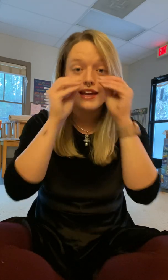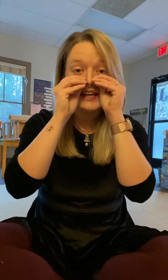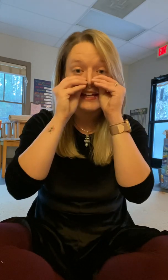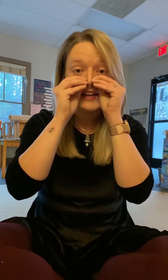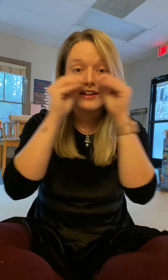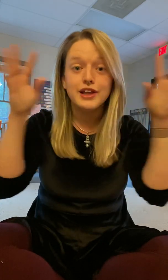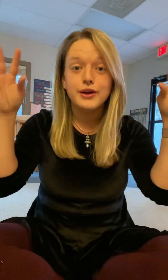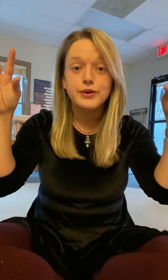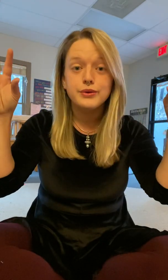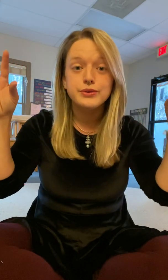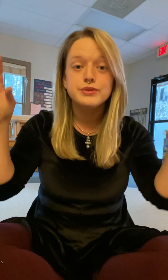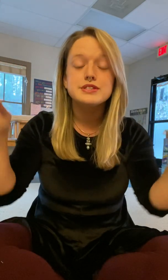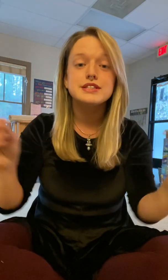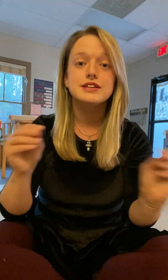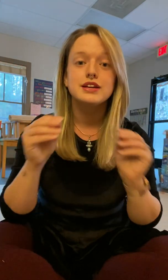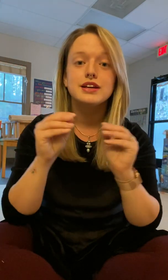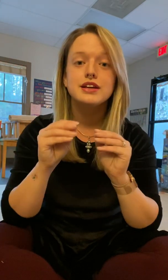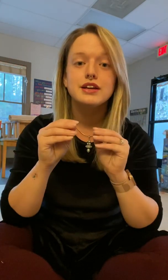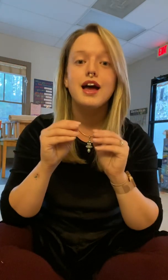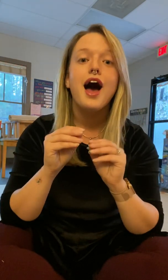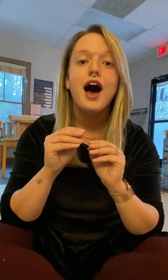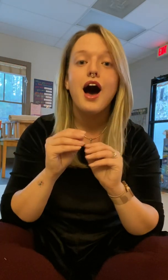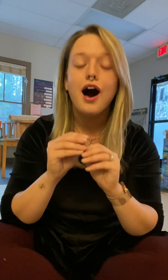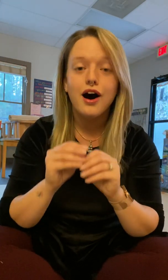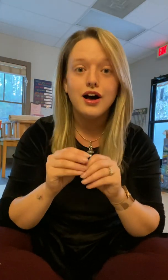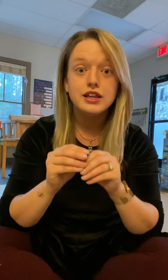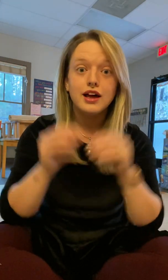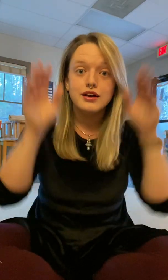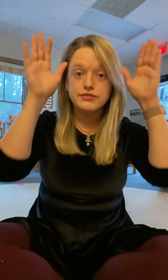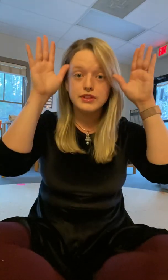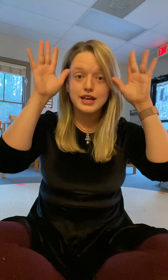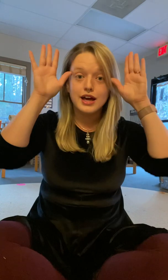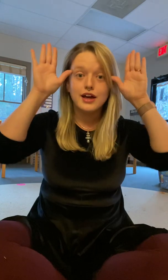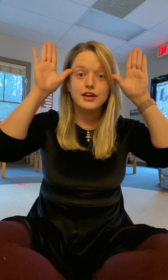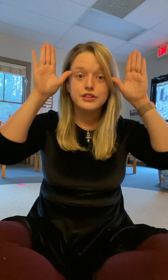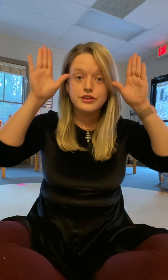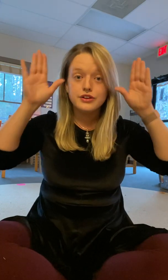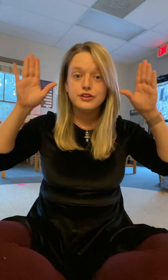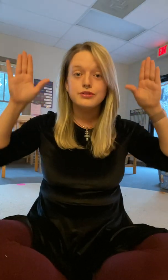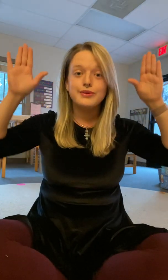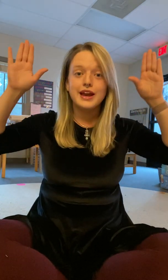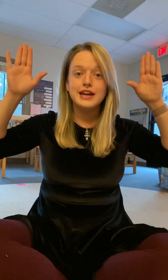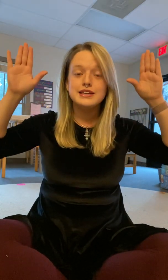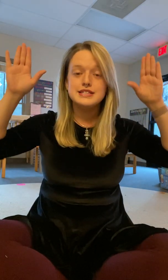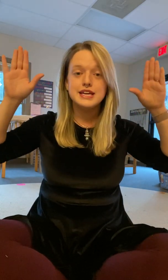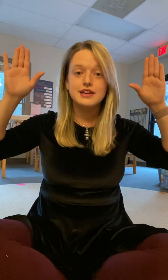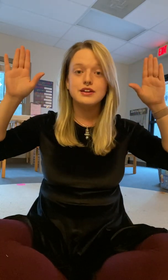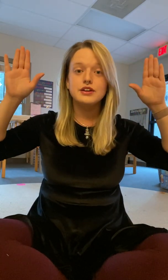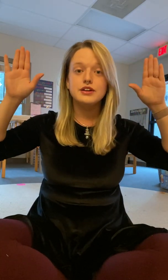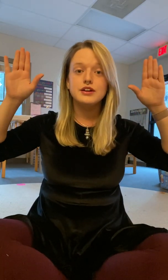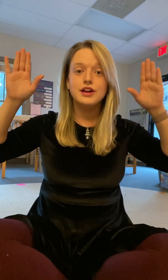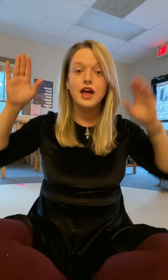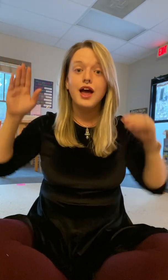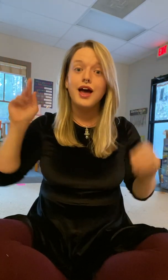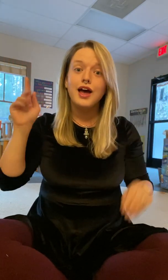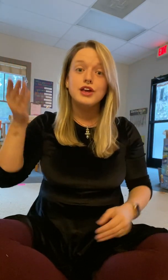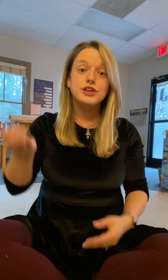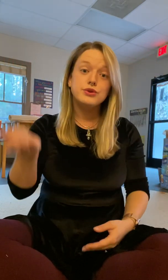it glows. All of the other reindeer used